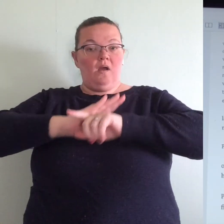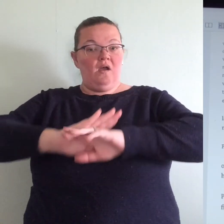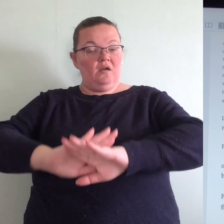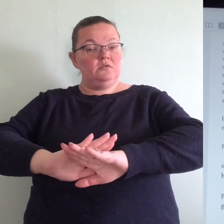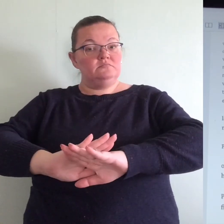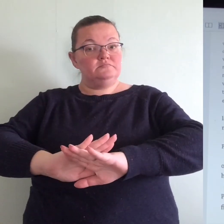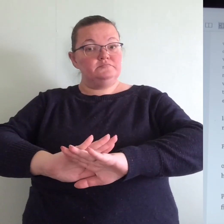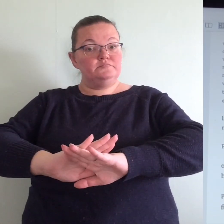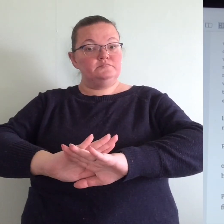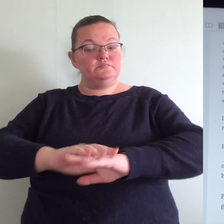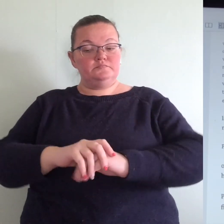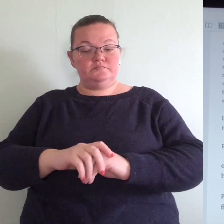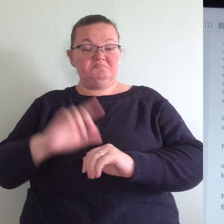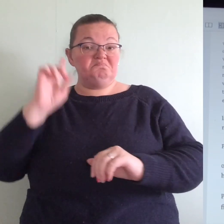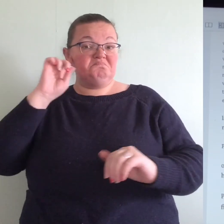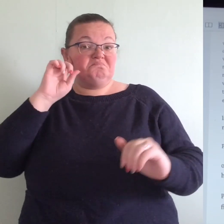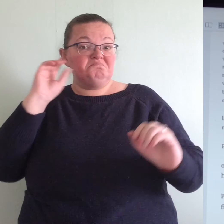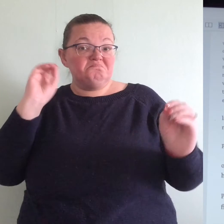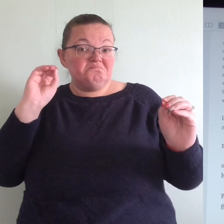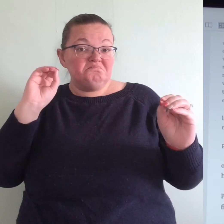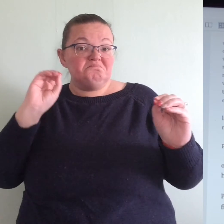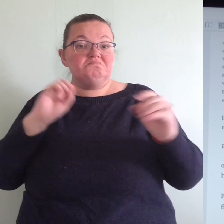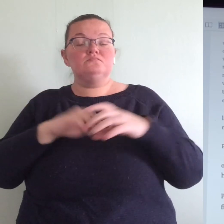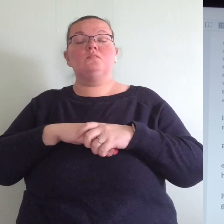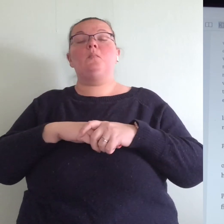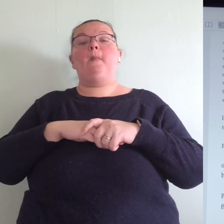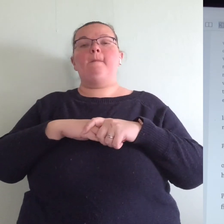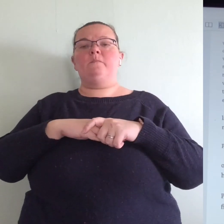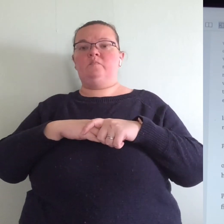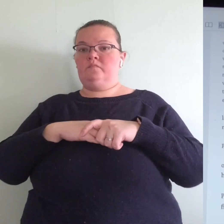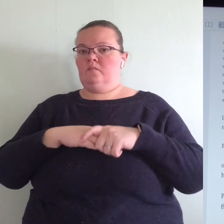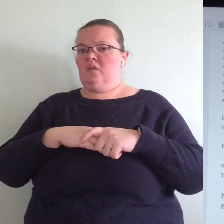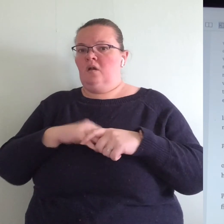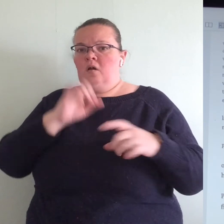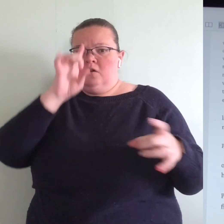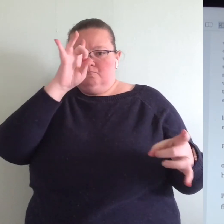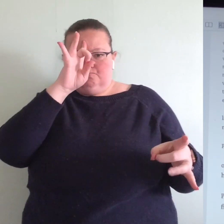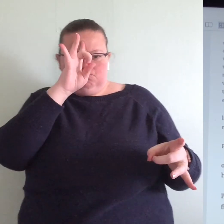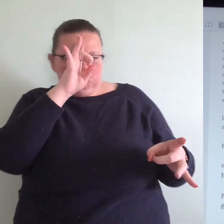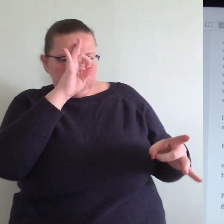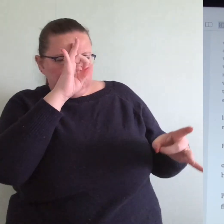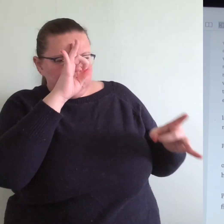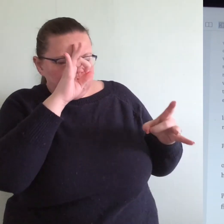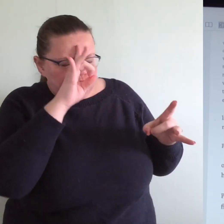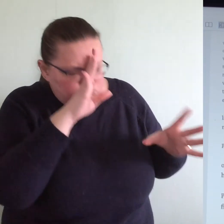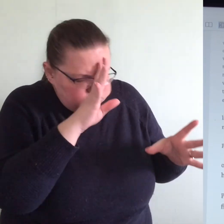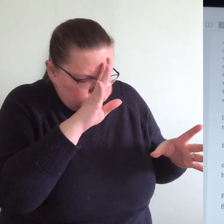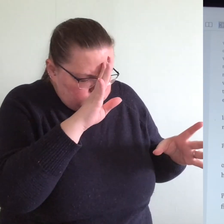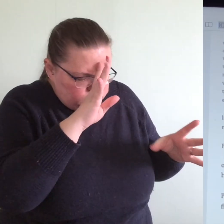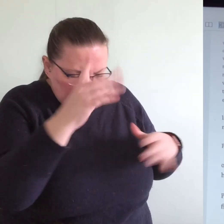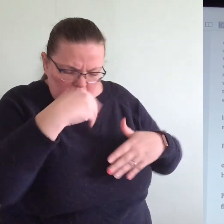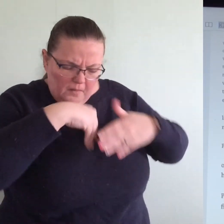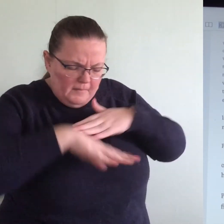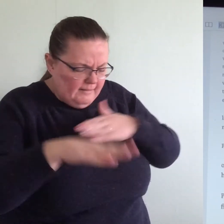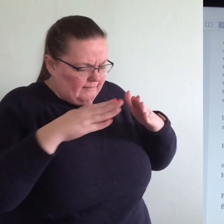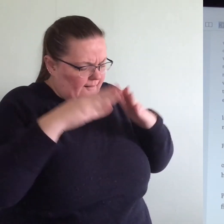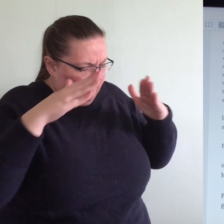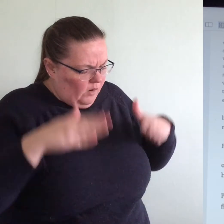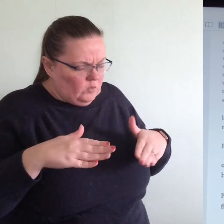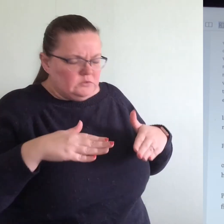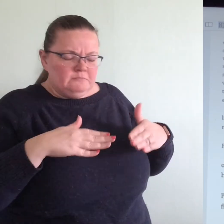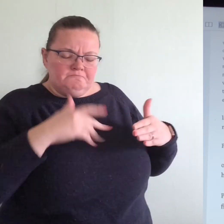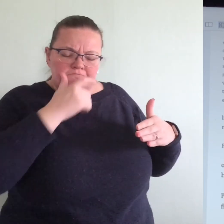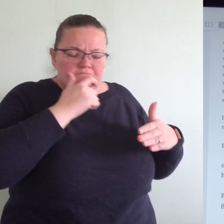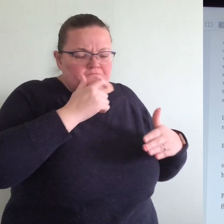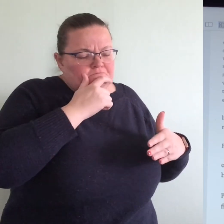there was not even an echo in answer. How perfectly dreadful, said Susan, as they at last came back in